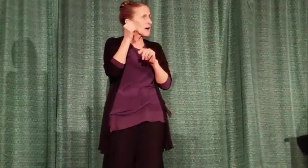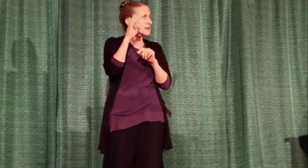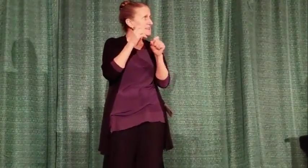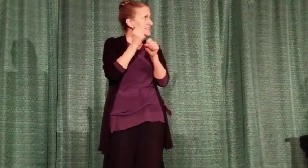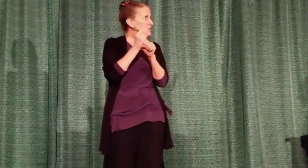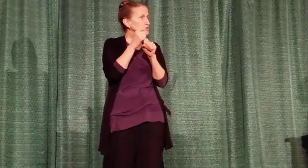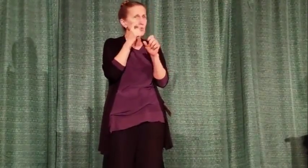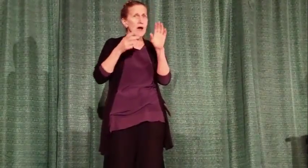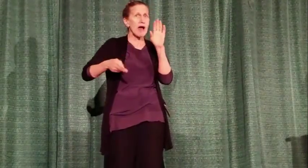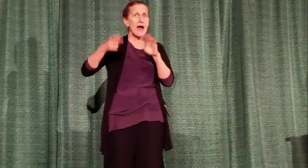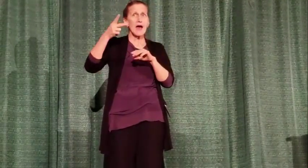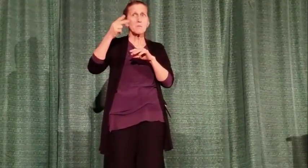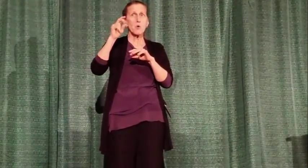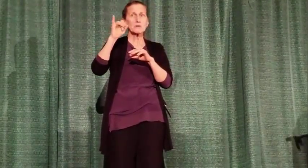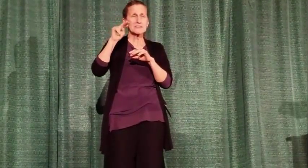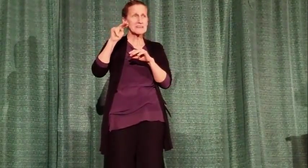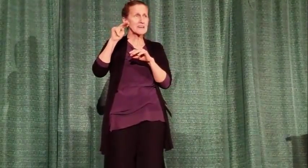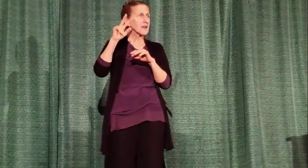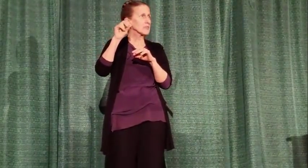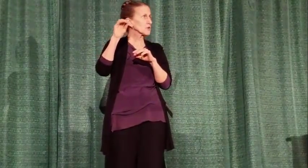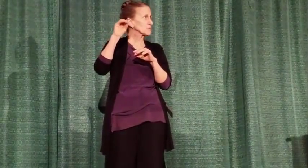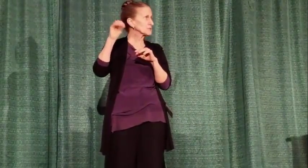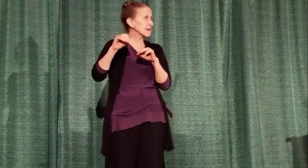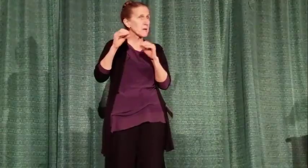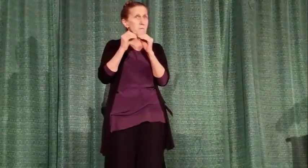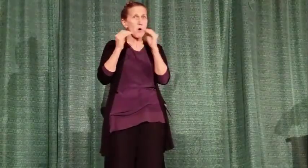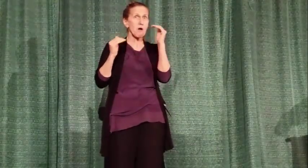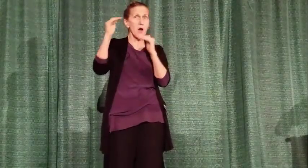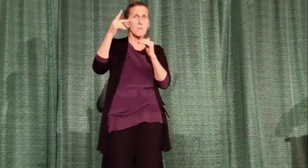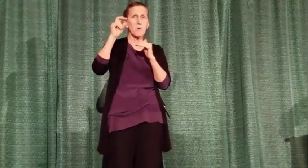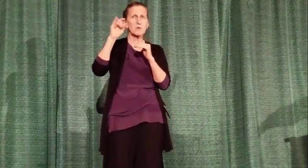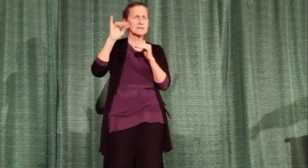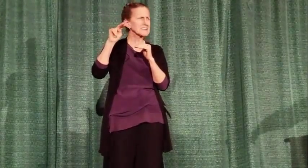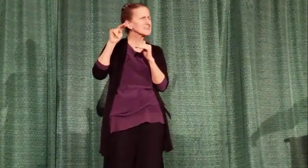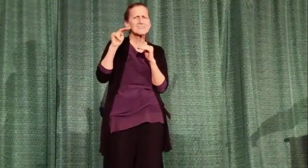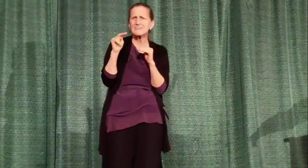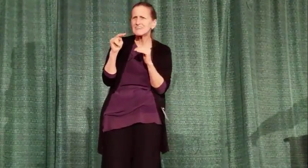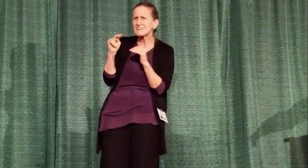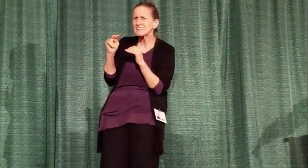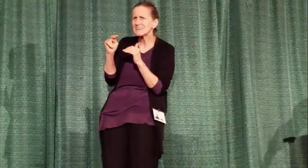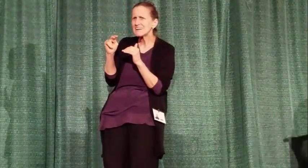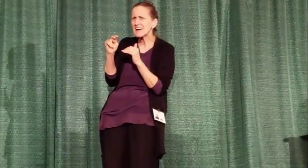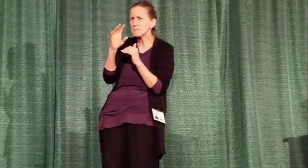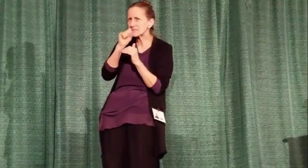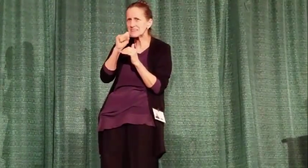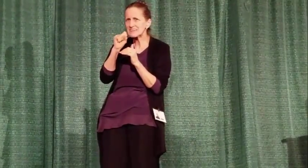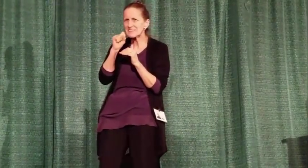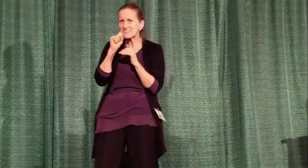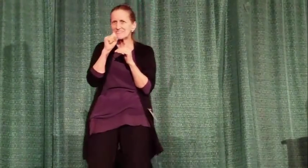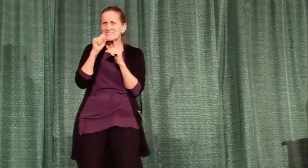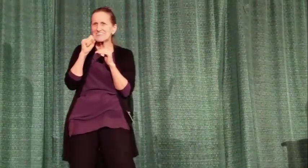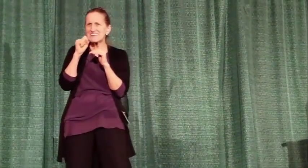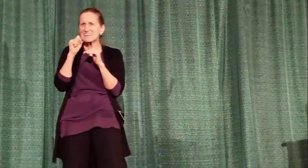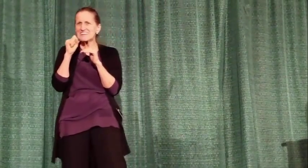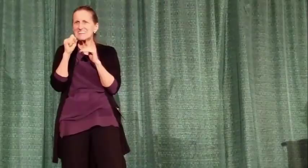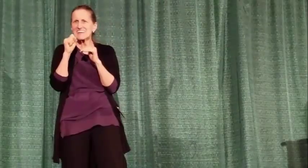amount of protein was 30% of calories of protein. The higher amount of protein was less than what Americans eat, compared to the lower amount, was 10% or less, showed a 4-fold